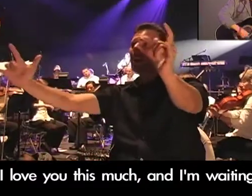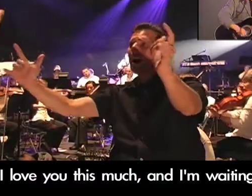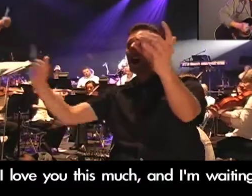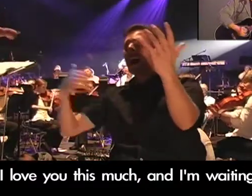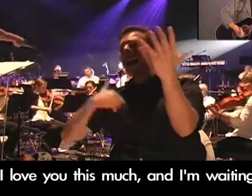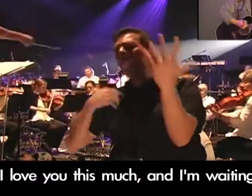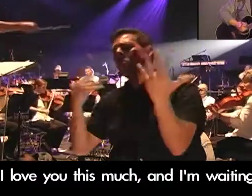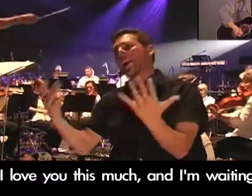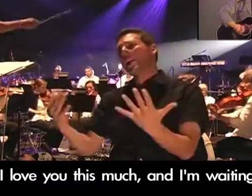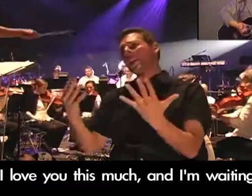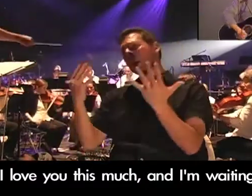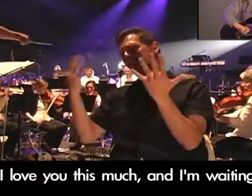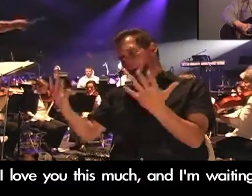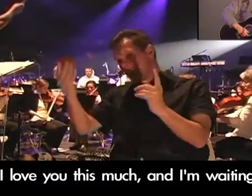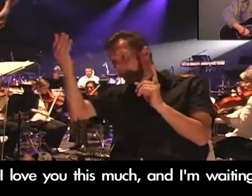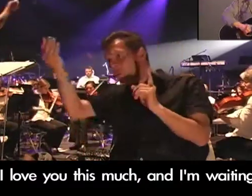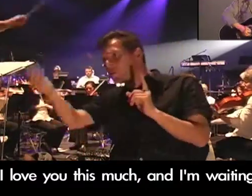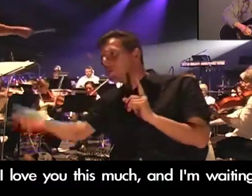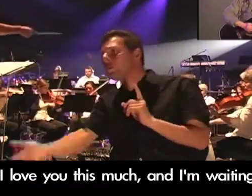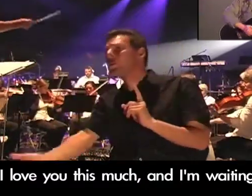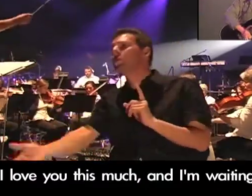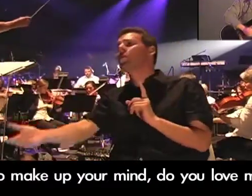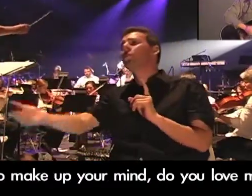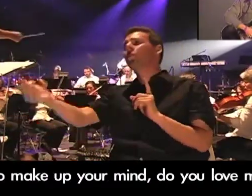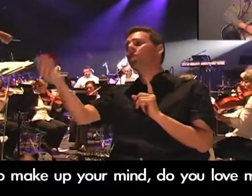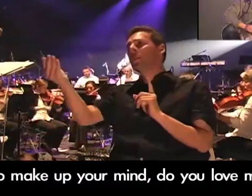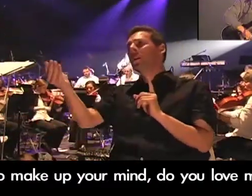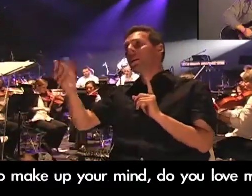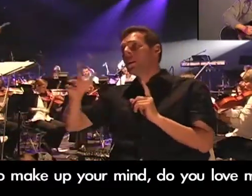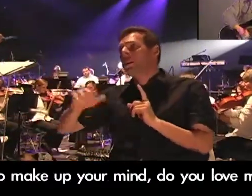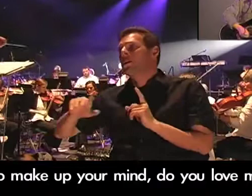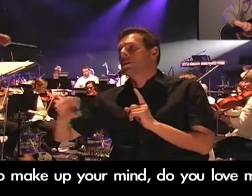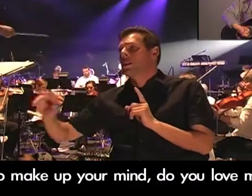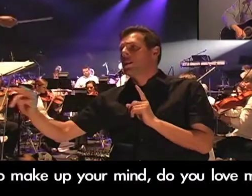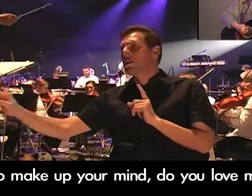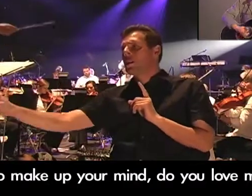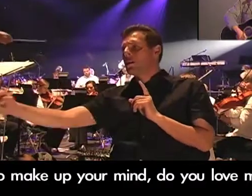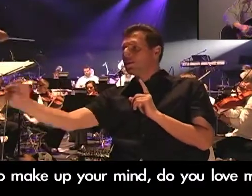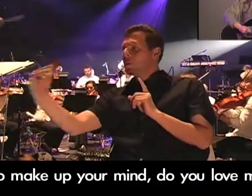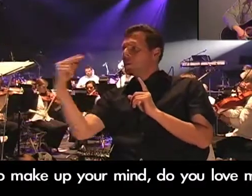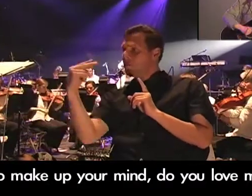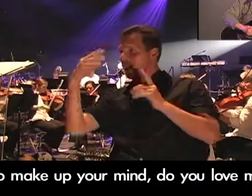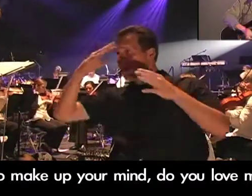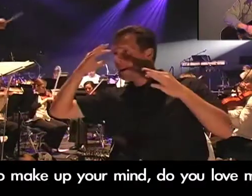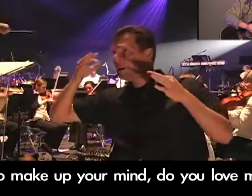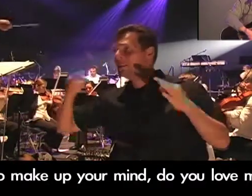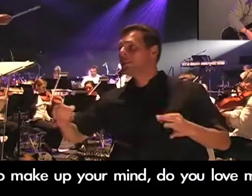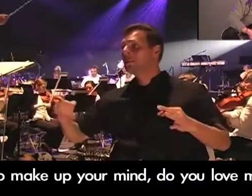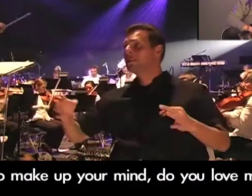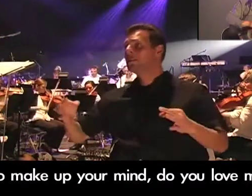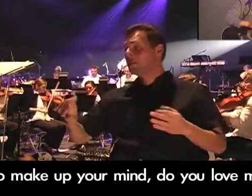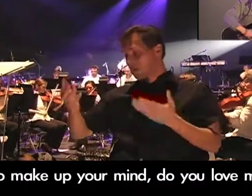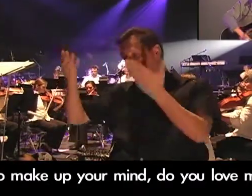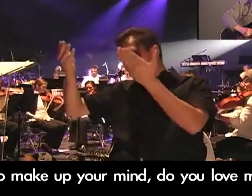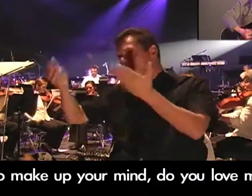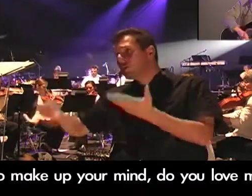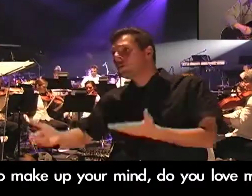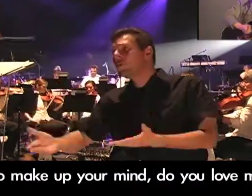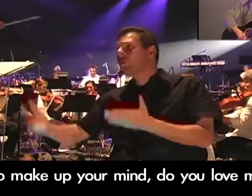And I'm waiting on you to make up your mind.